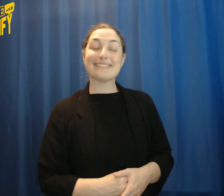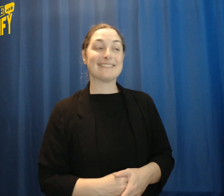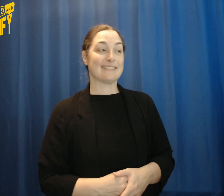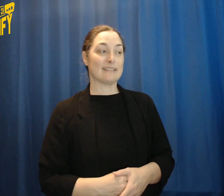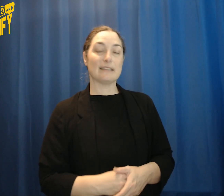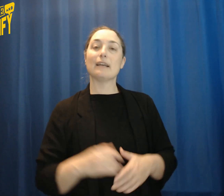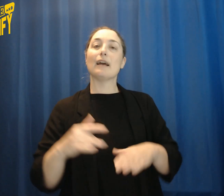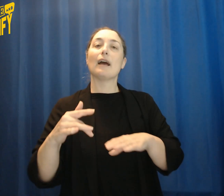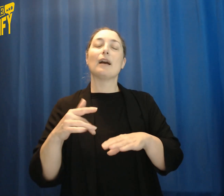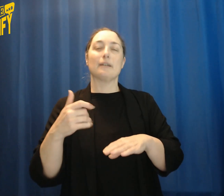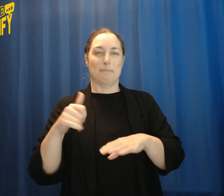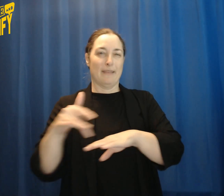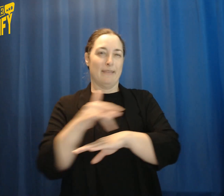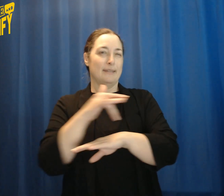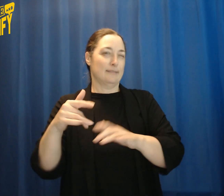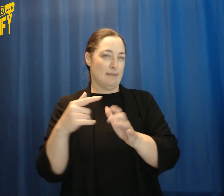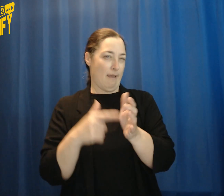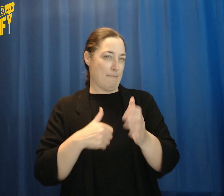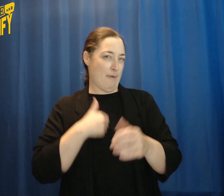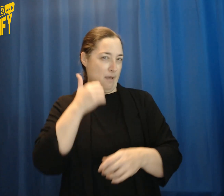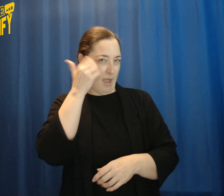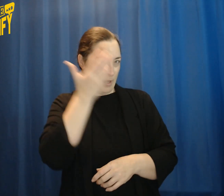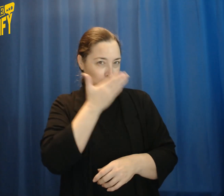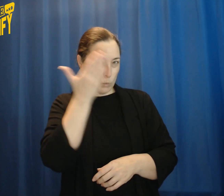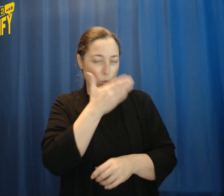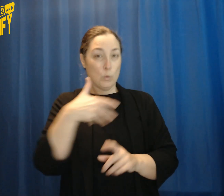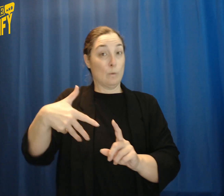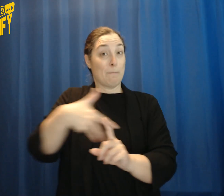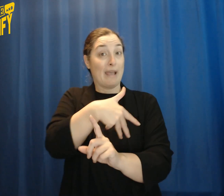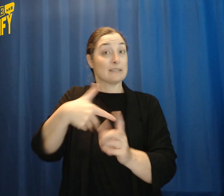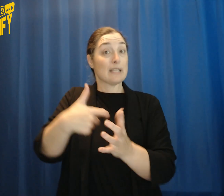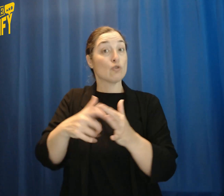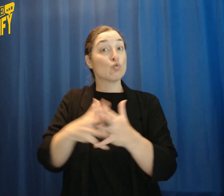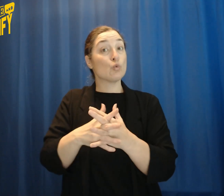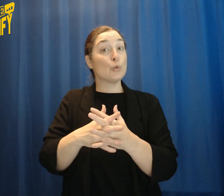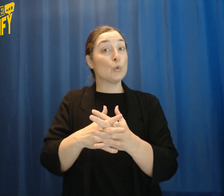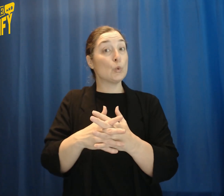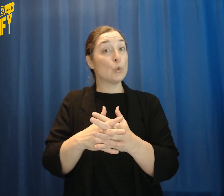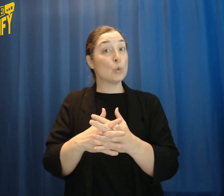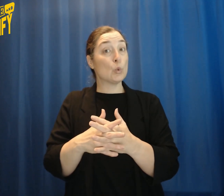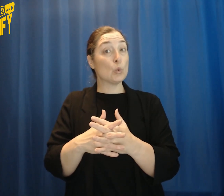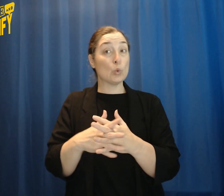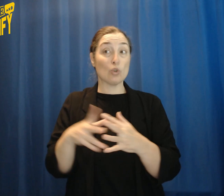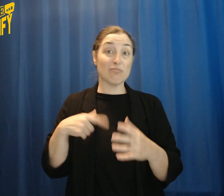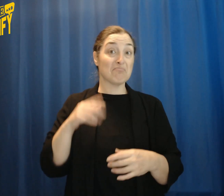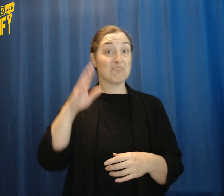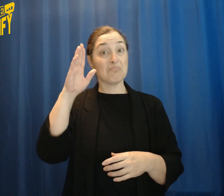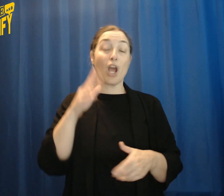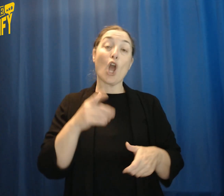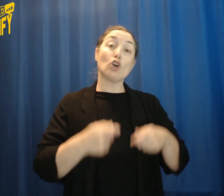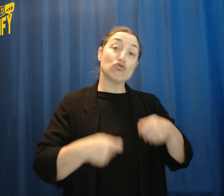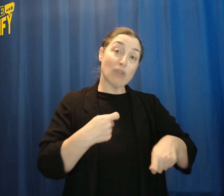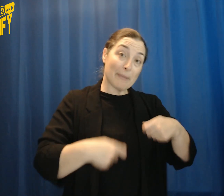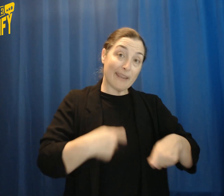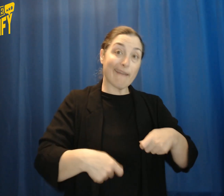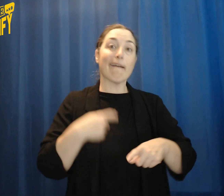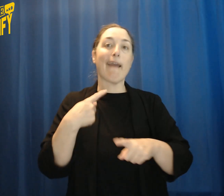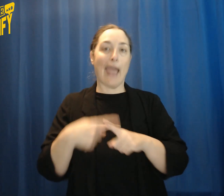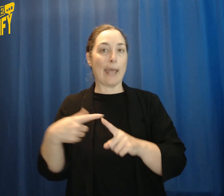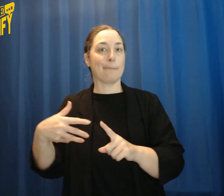school, and there was a backstage crew, and I just went. I did drumming, and I did the backstage crew. So if that